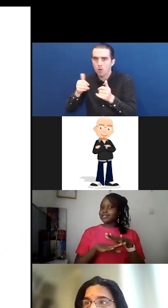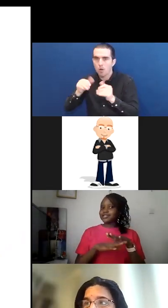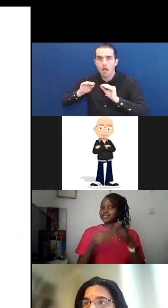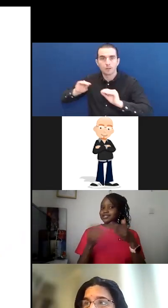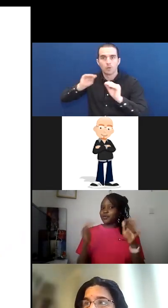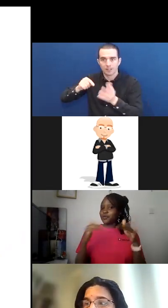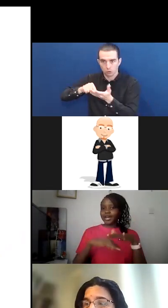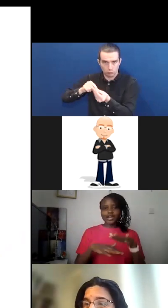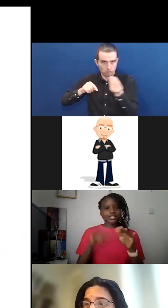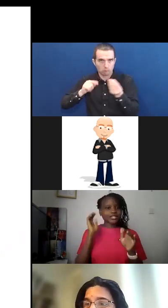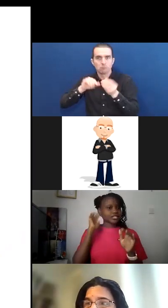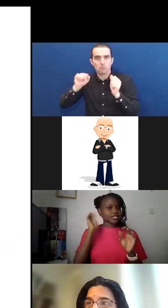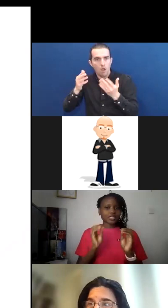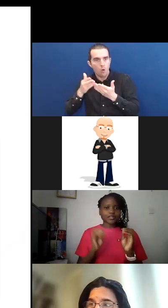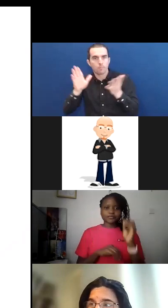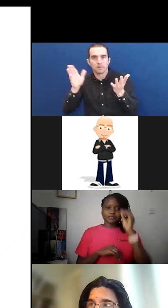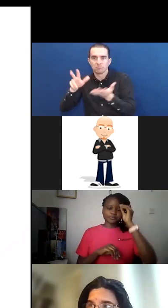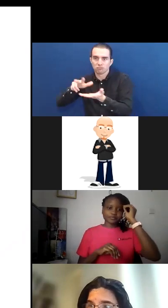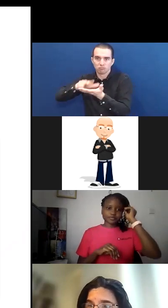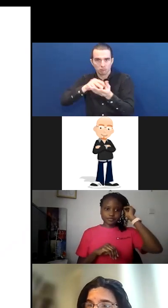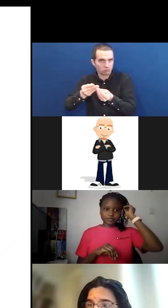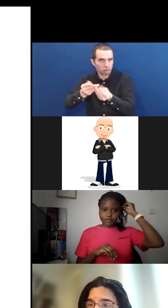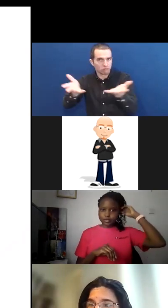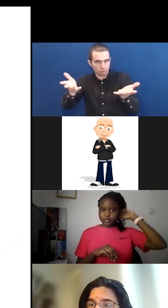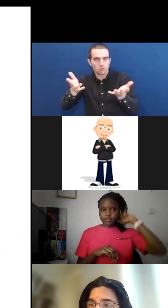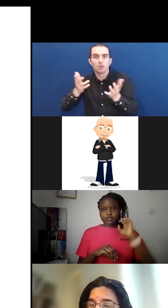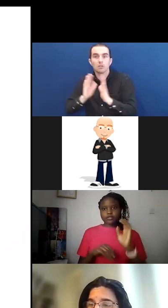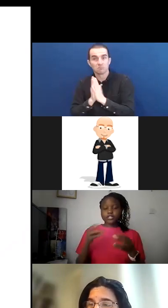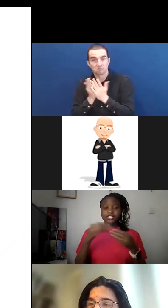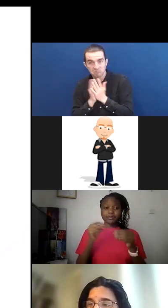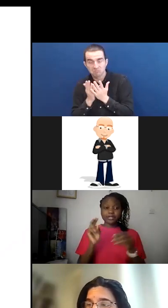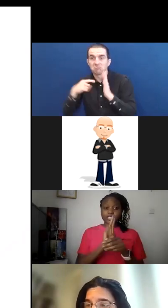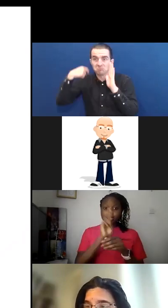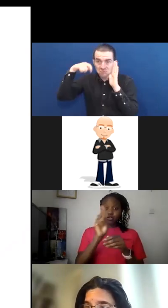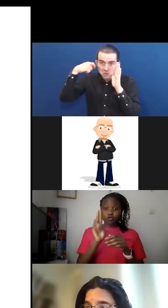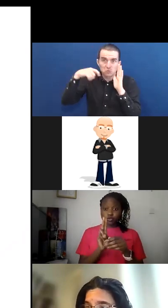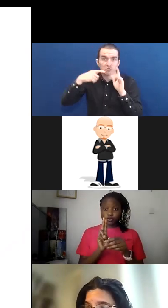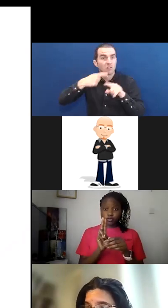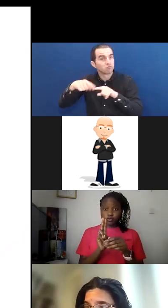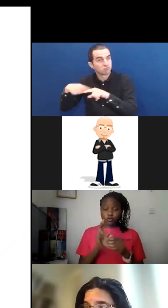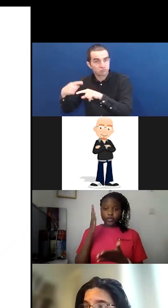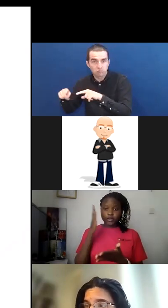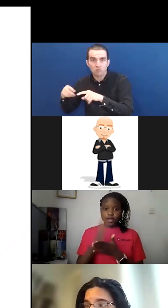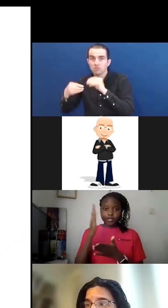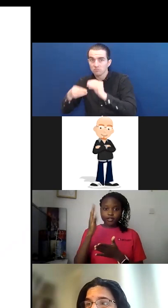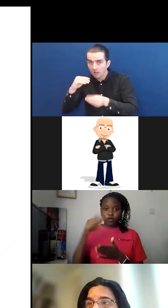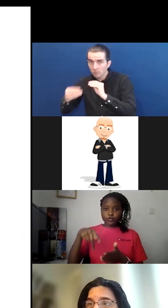The definition of persons with disabilities that's used in the document is from the UN Convention on the Rights of Persons with